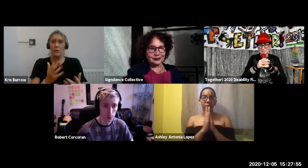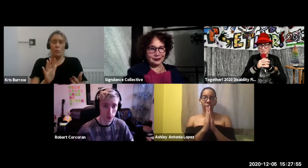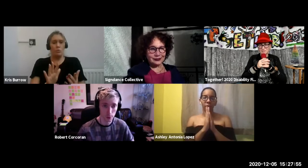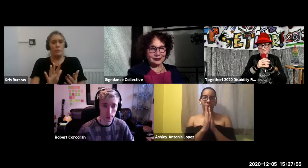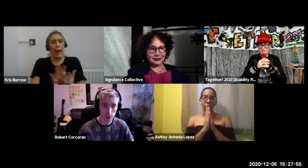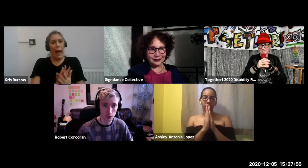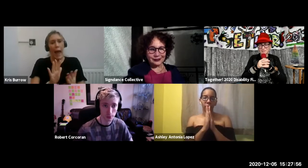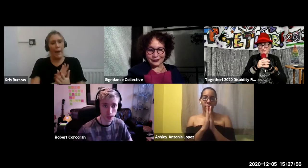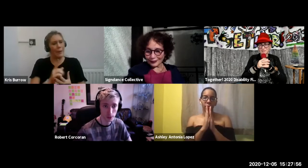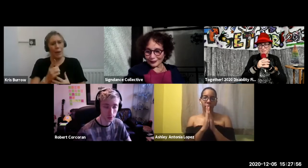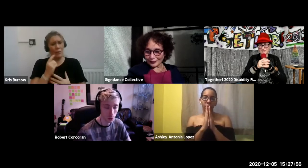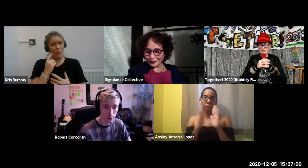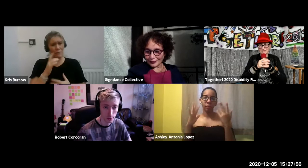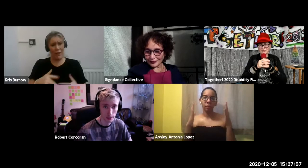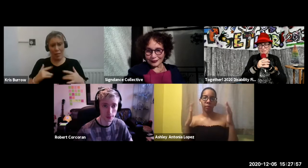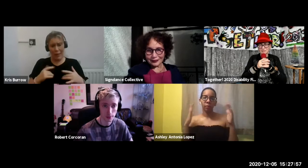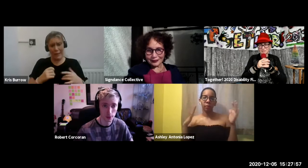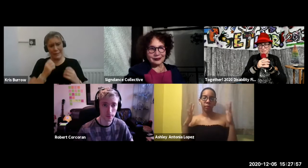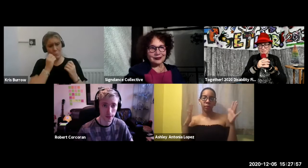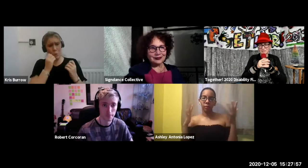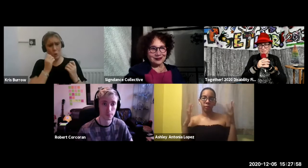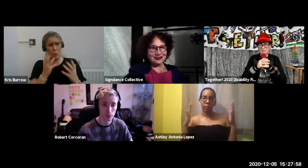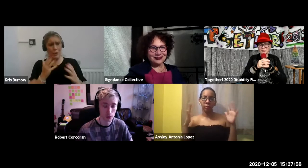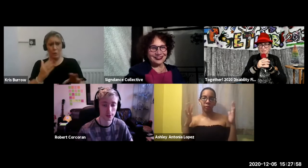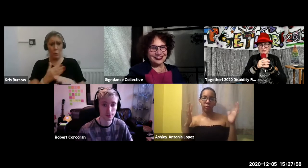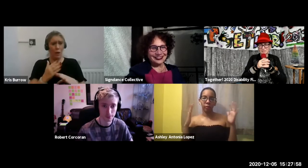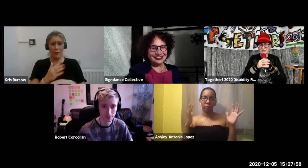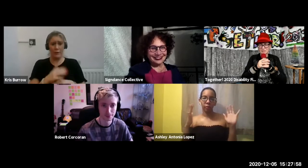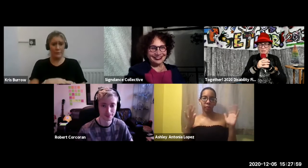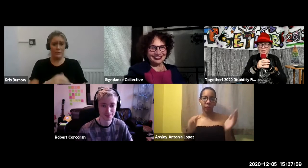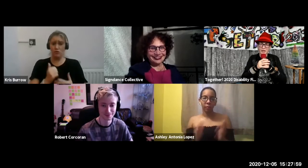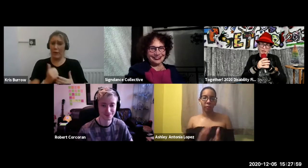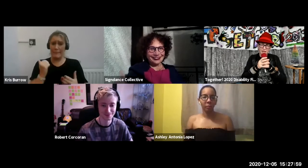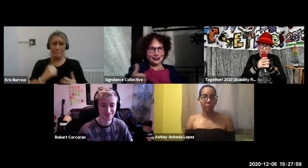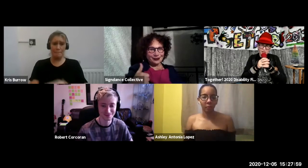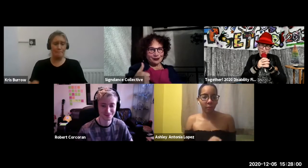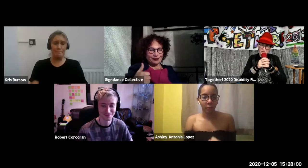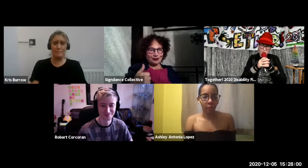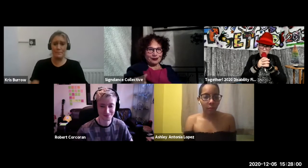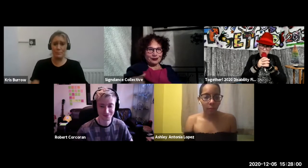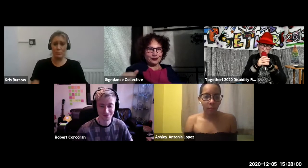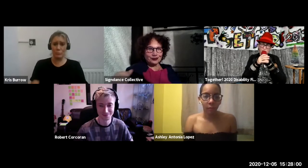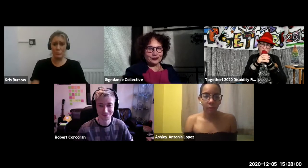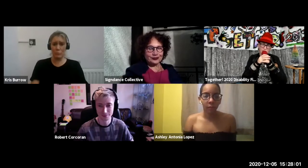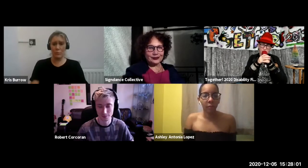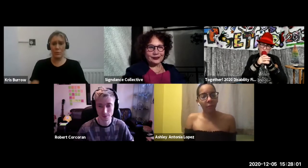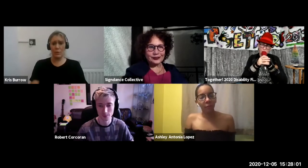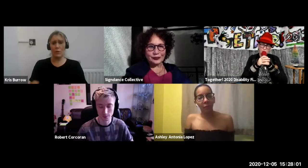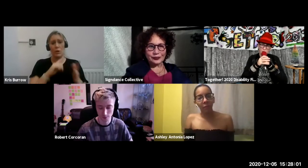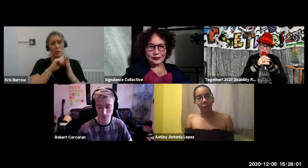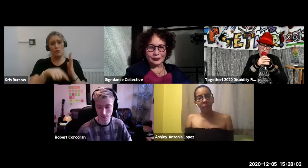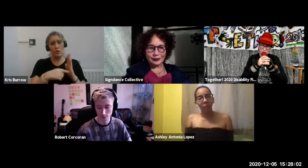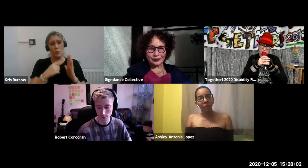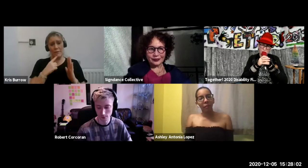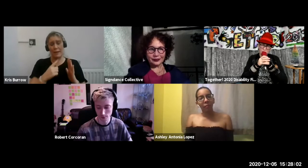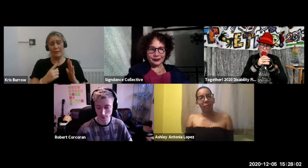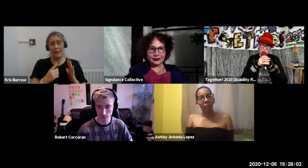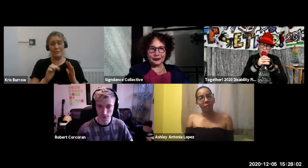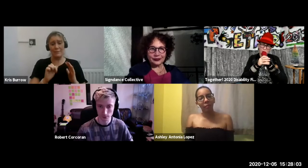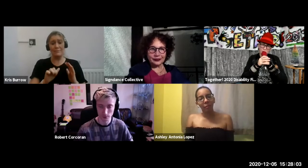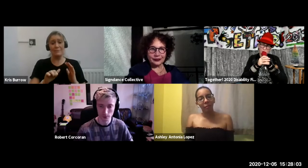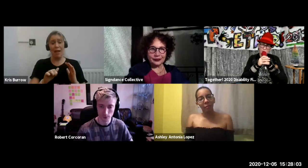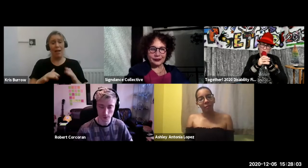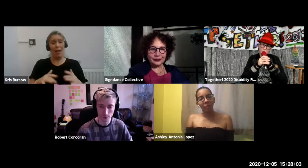a beautiful piece of work from Lionel, Assault, and Leela. So yeah, it's great. Yes, I mean, I found it very moving,